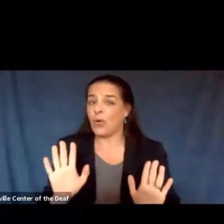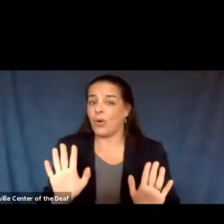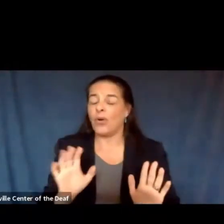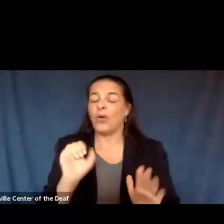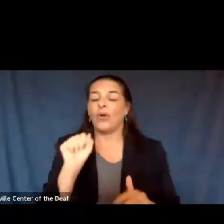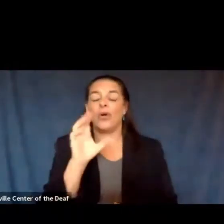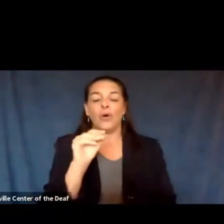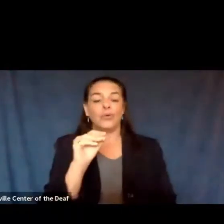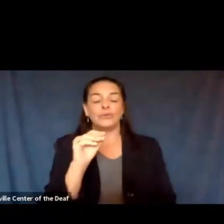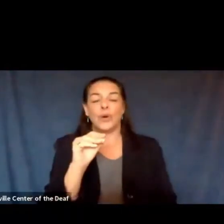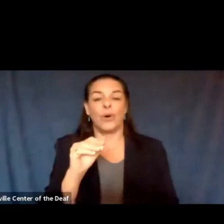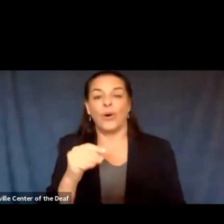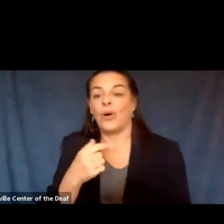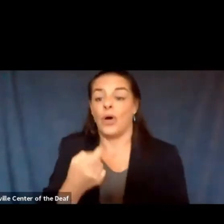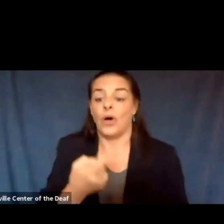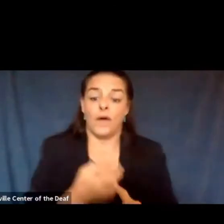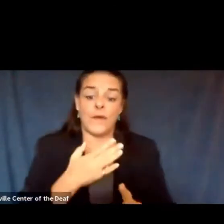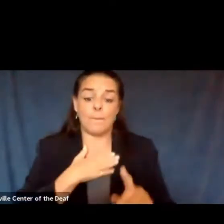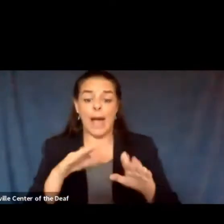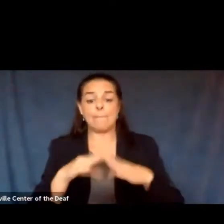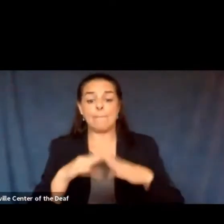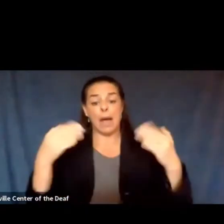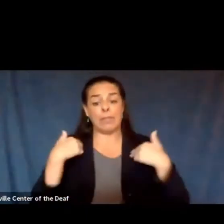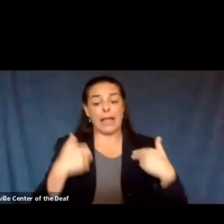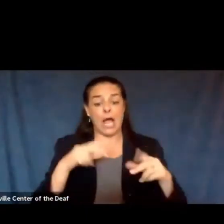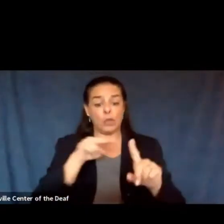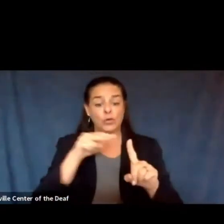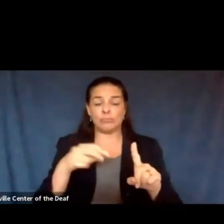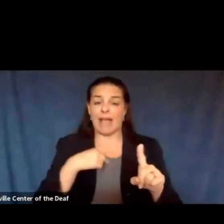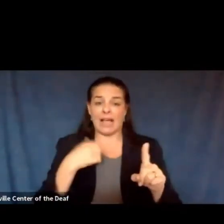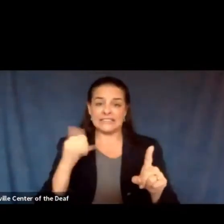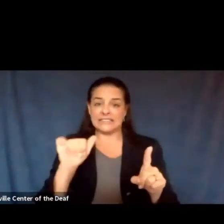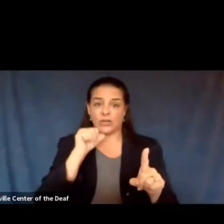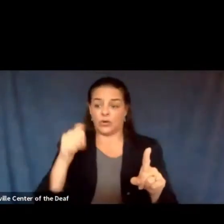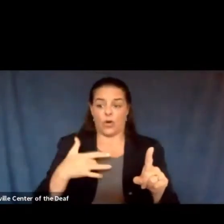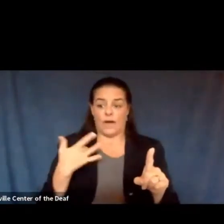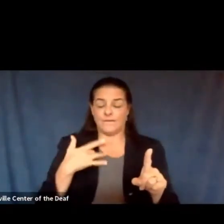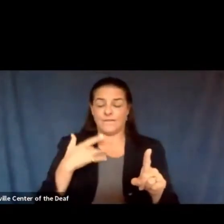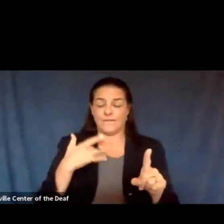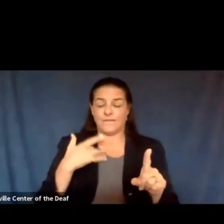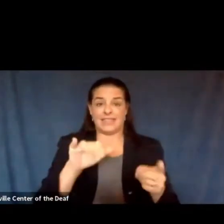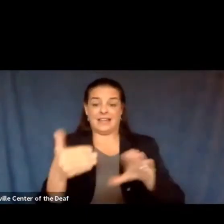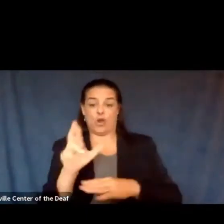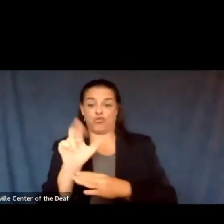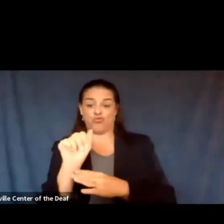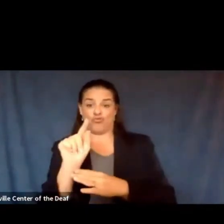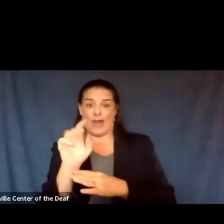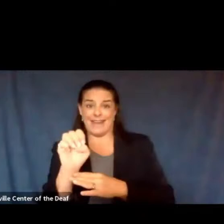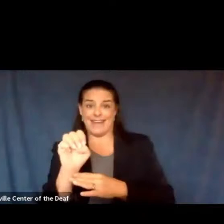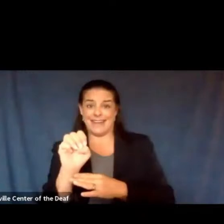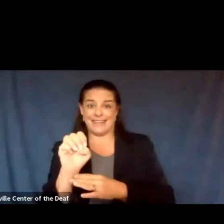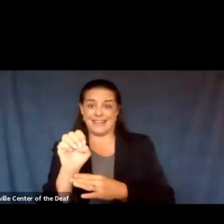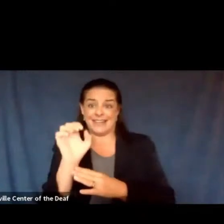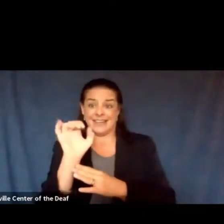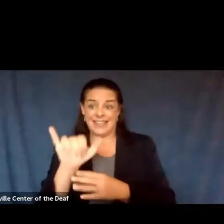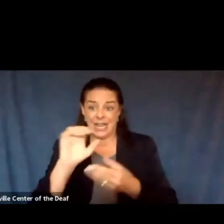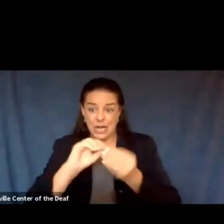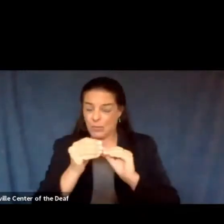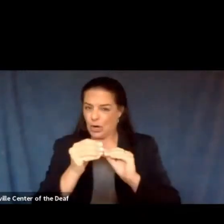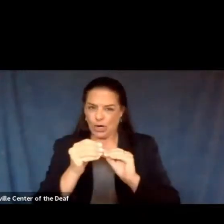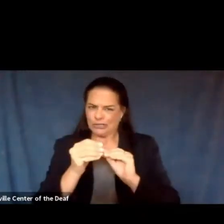so I don't, from my public health perspective, still don't think that a fatality rate at that size is something that we want to shoot